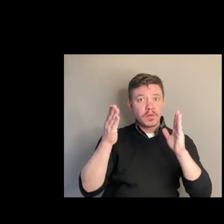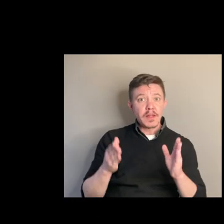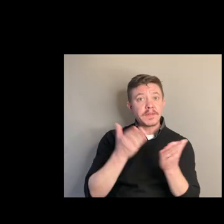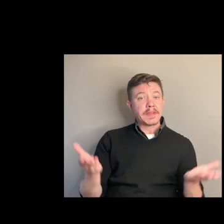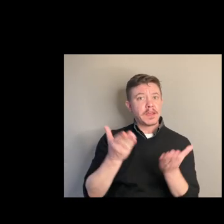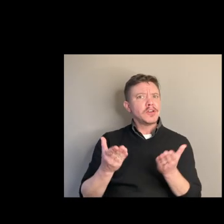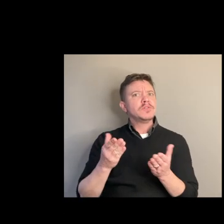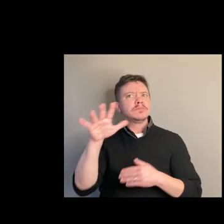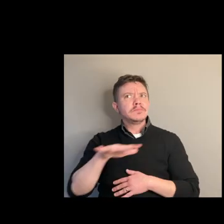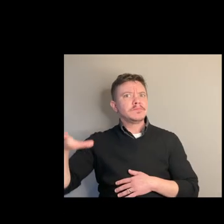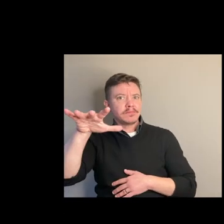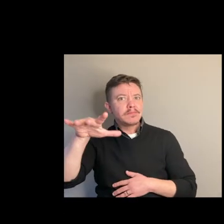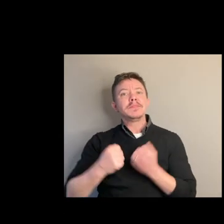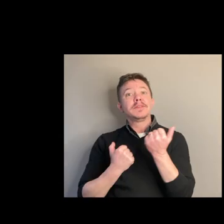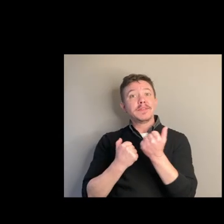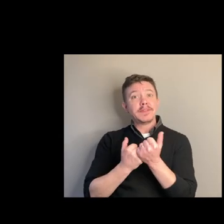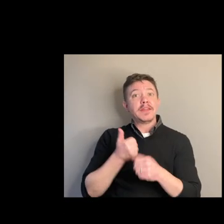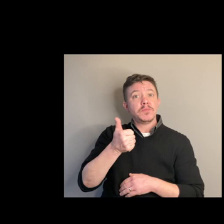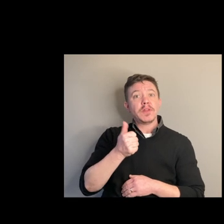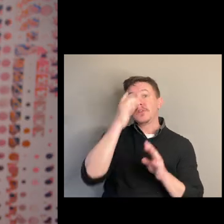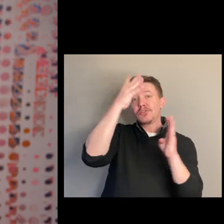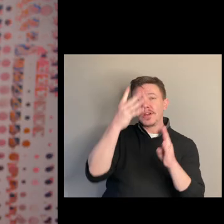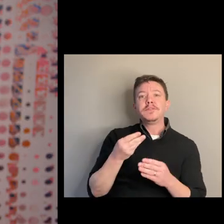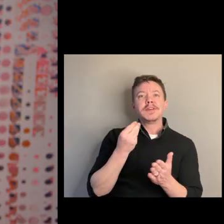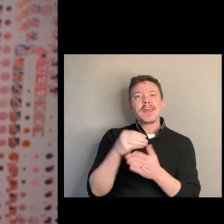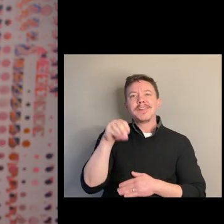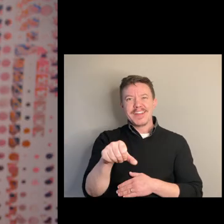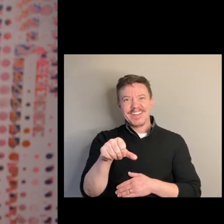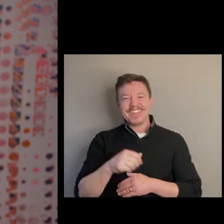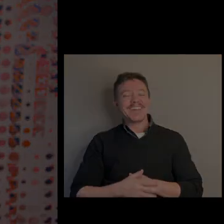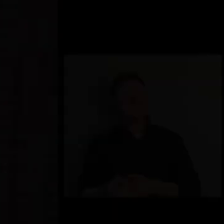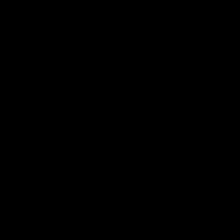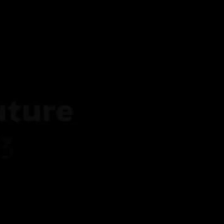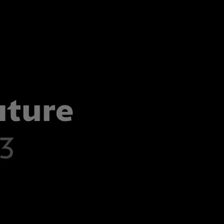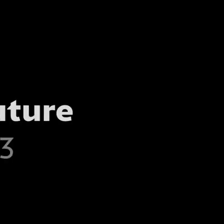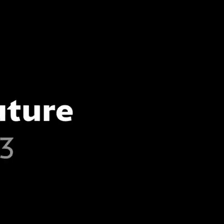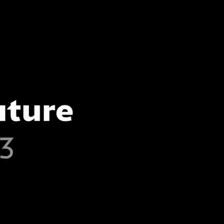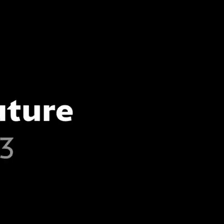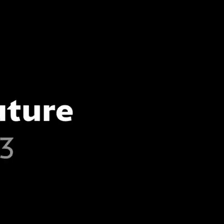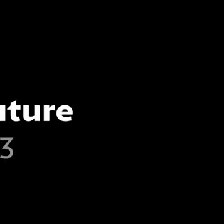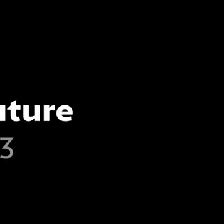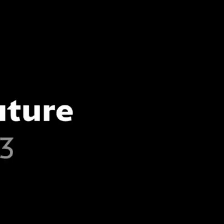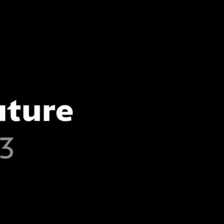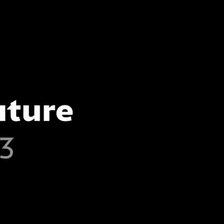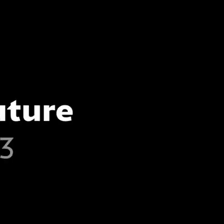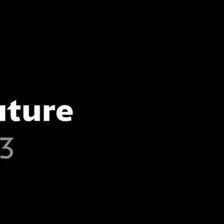multifaceted storytellers in Portland and beyond sustain themselves creatively and financially.